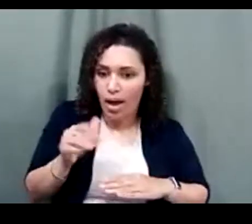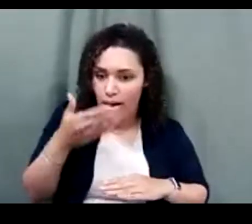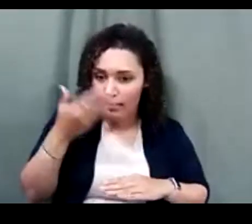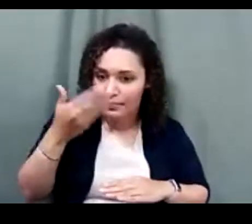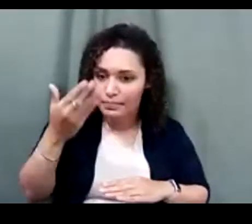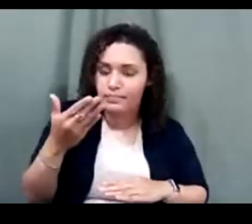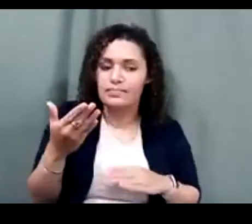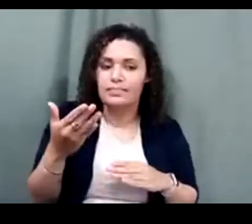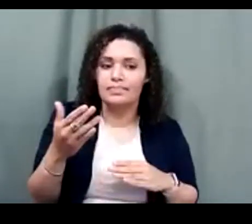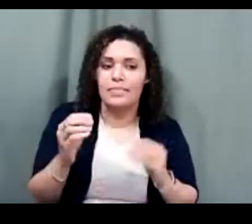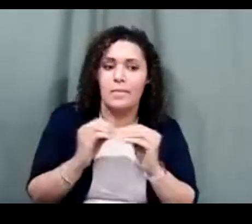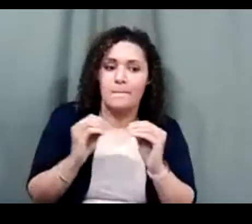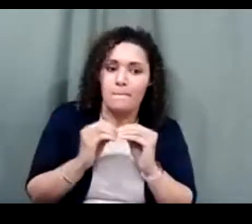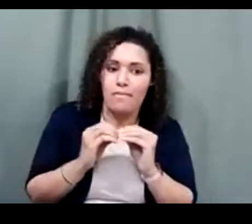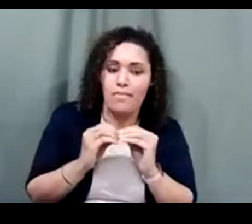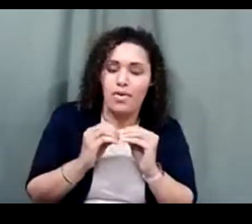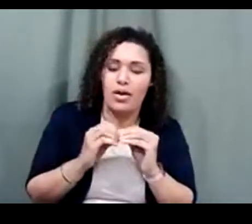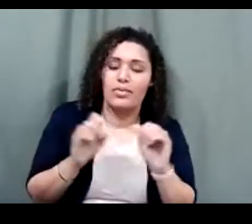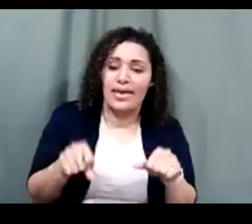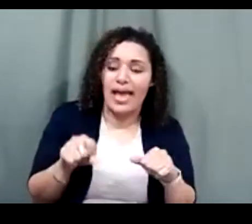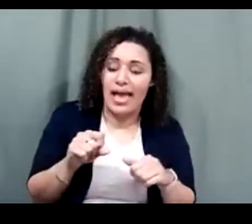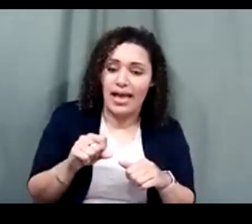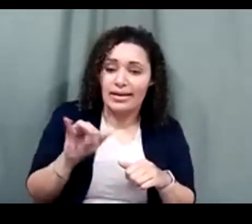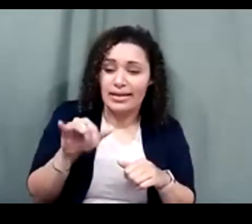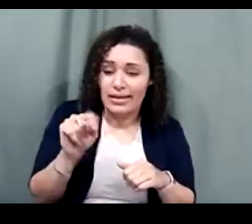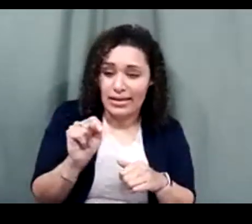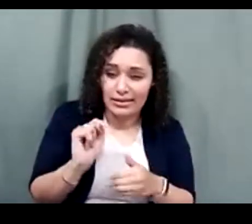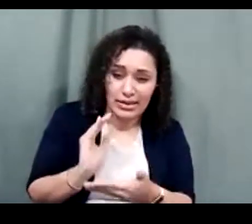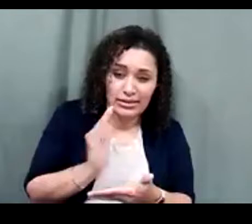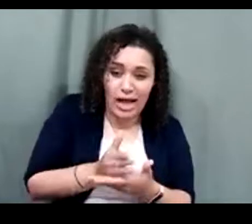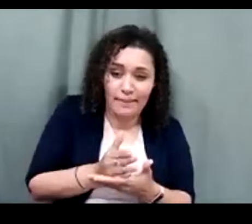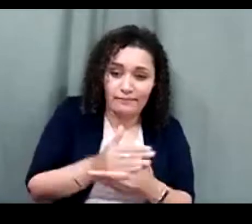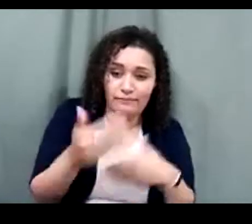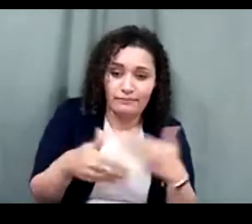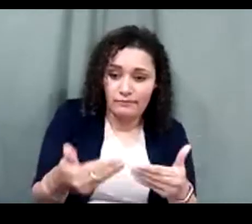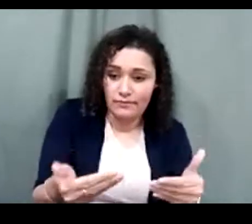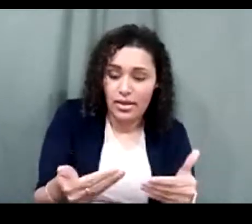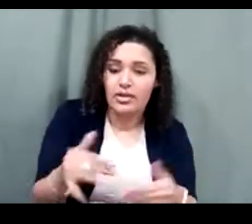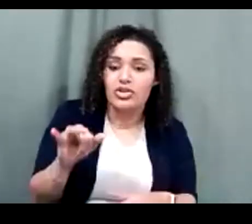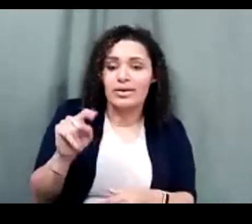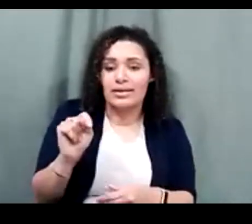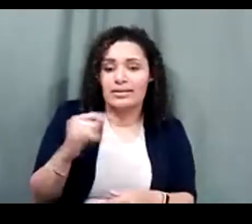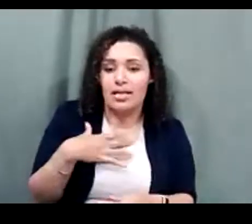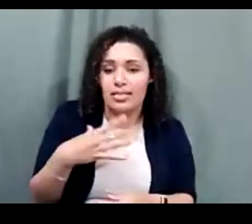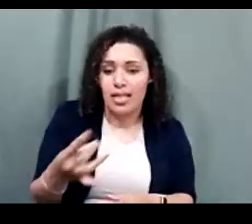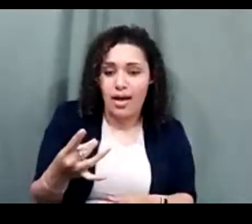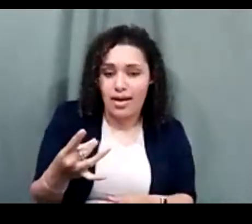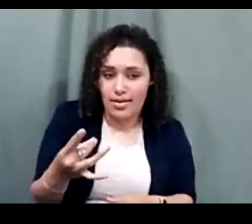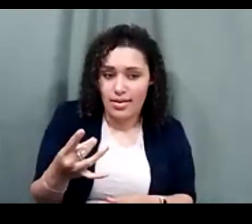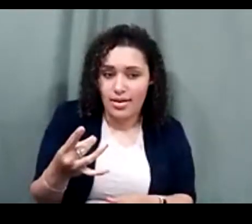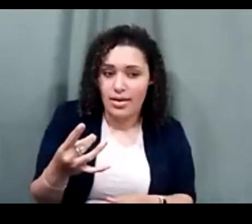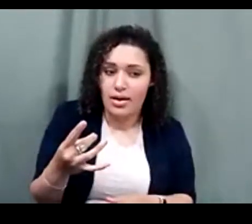that we're going to be able to stop the yeast from getting started. So yeast like a kind